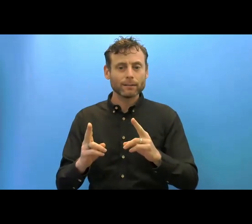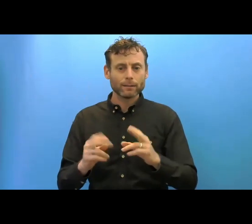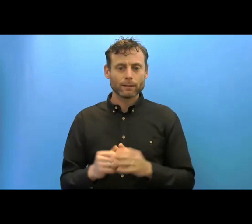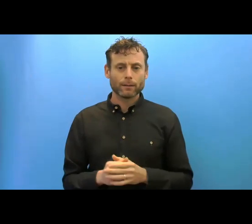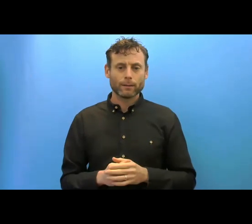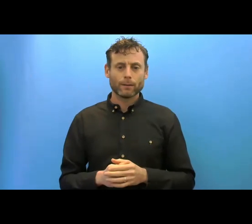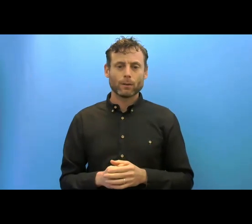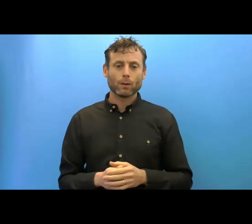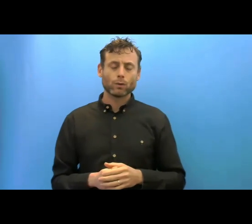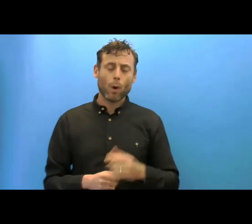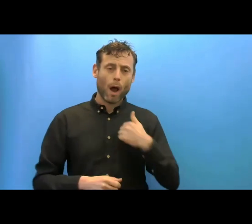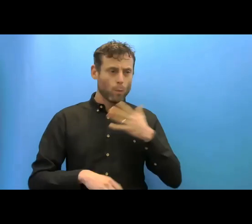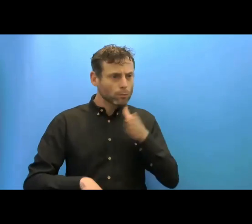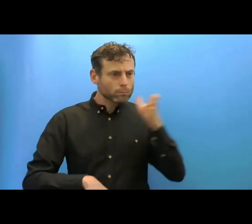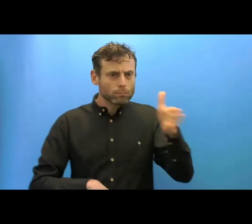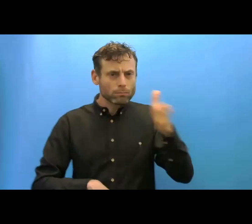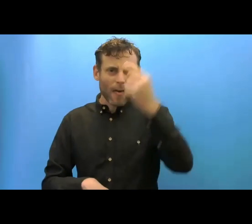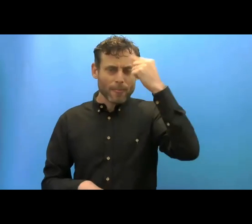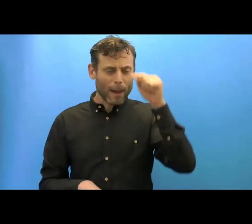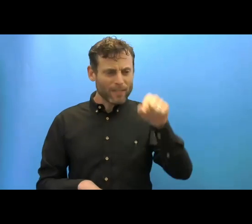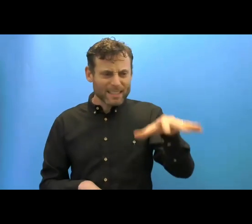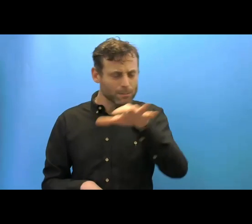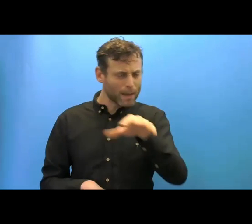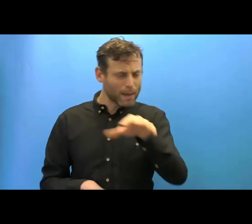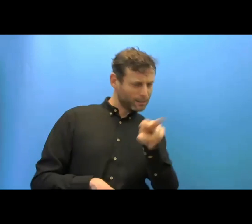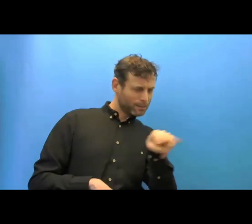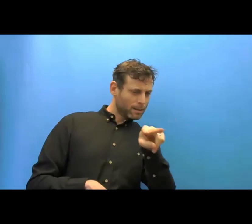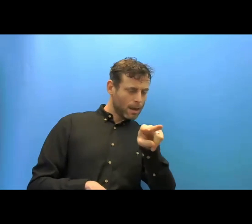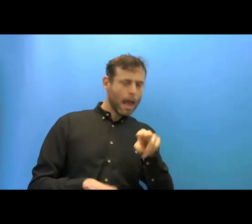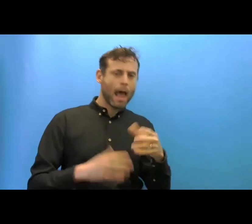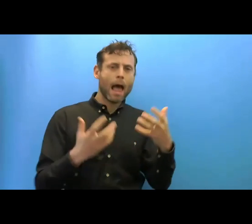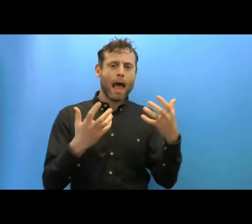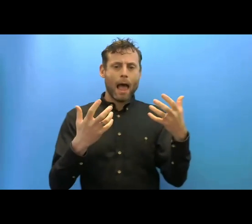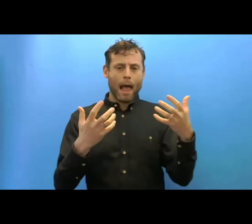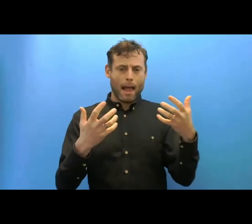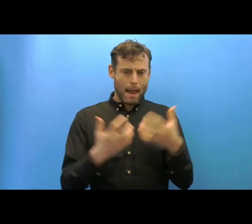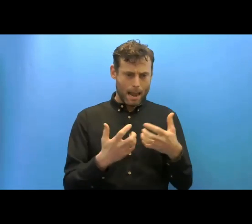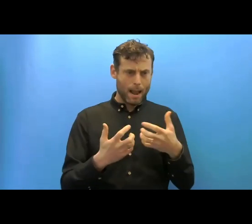these spaces look like, and how can the experience of an able-bodied